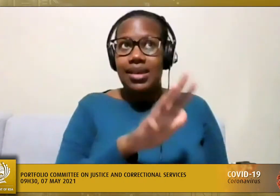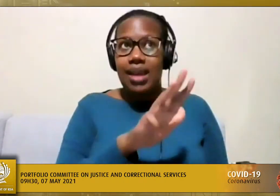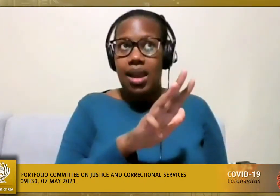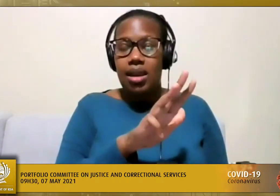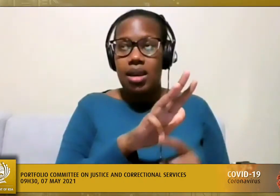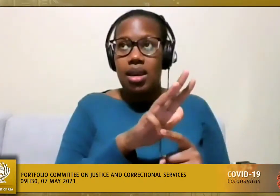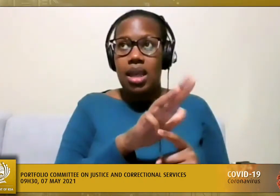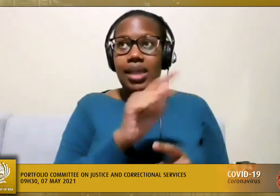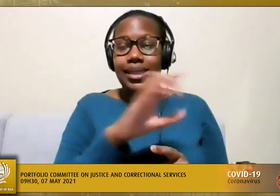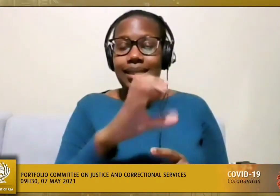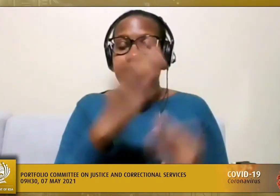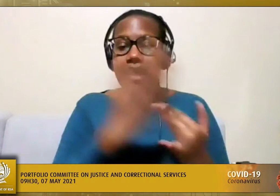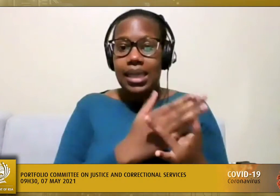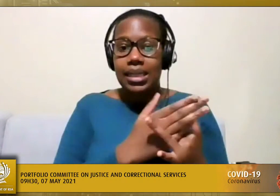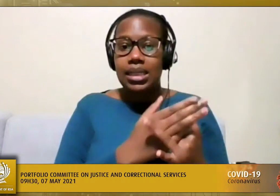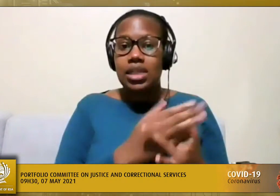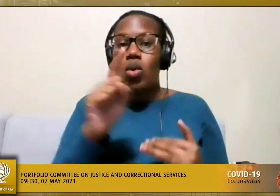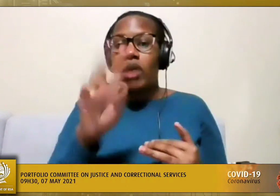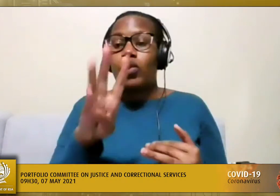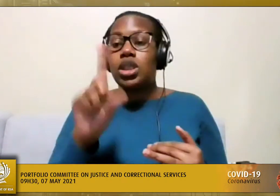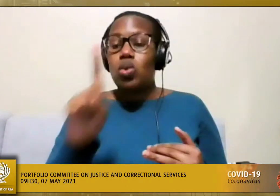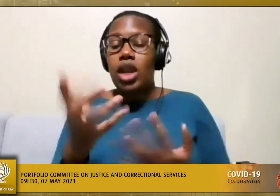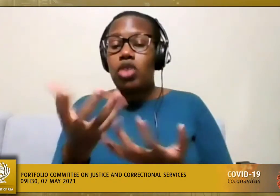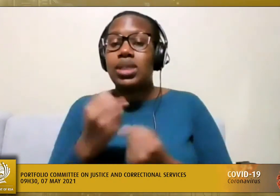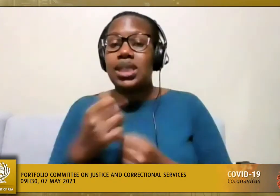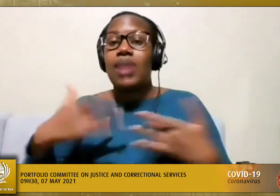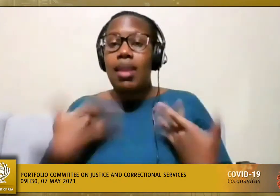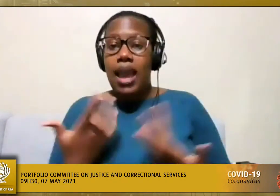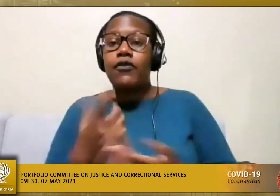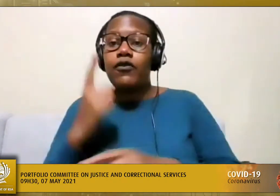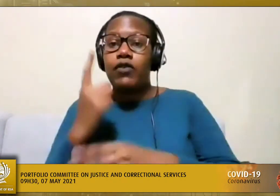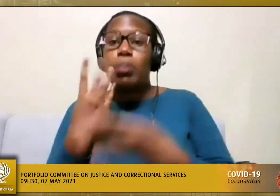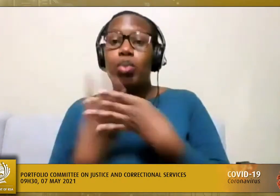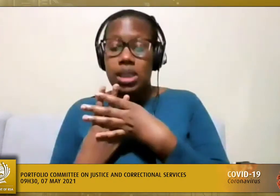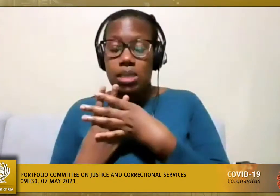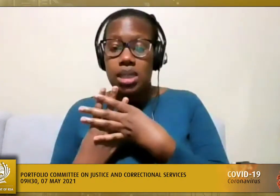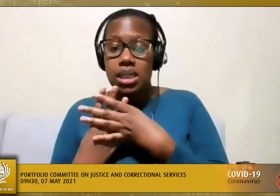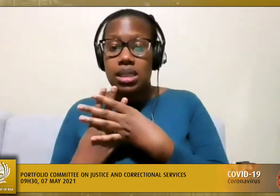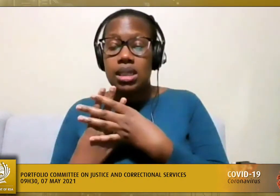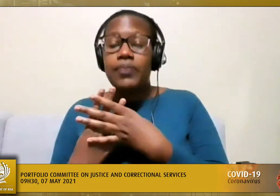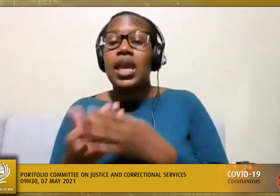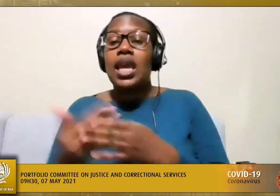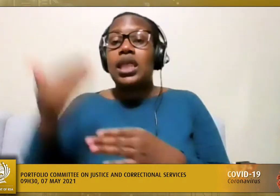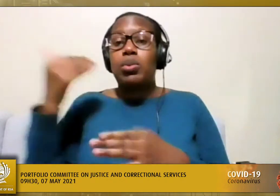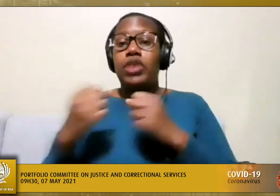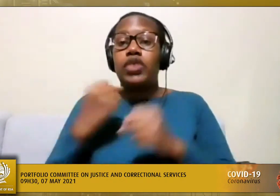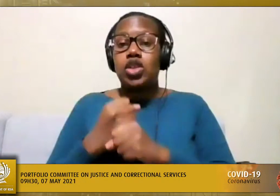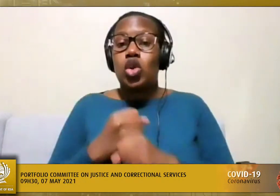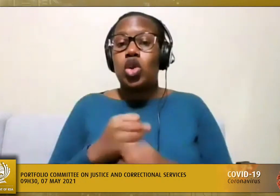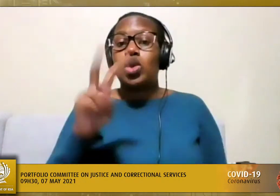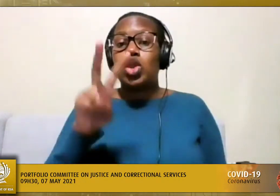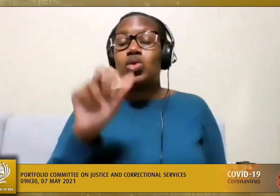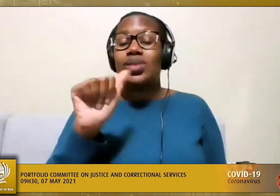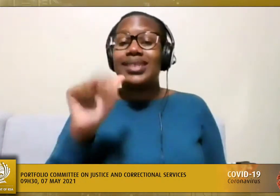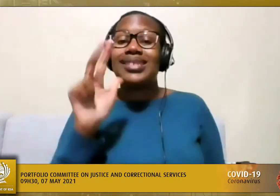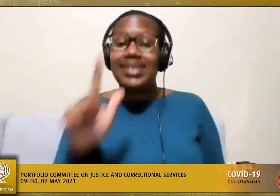TCC cases that perceive life imprisonment sentences and it previous year it was 267